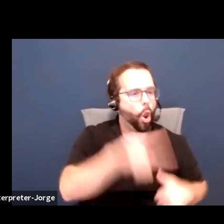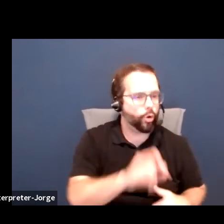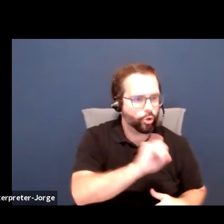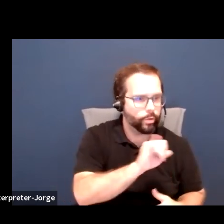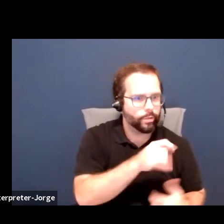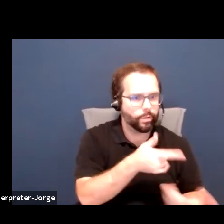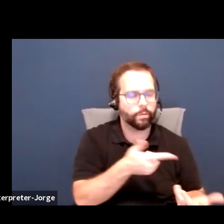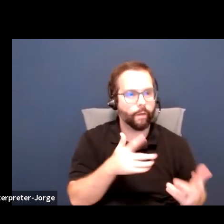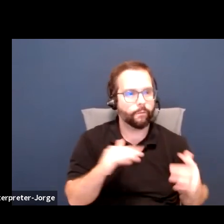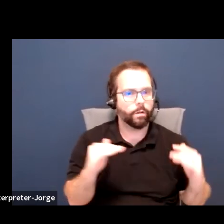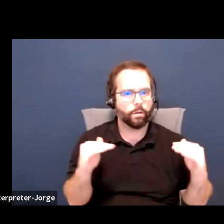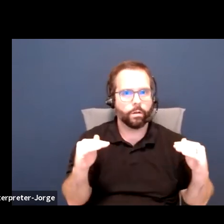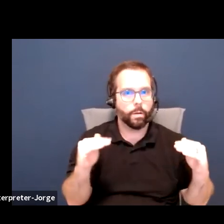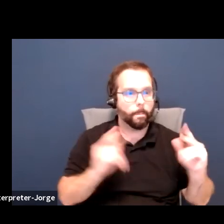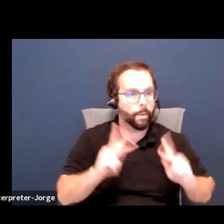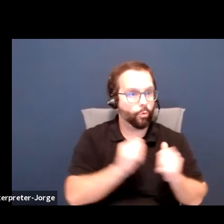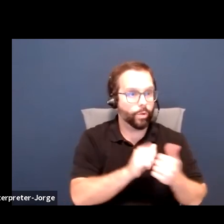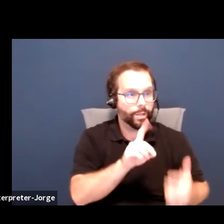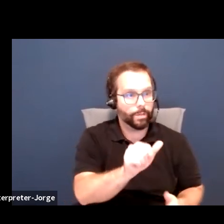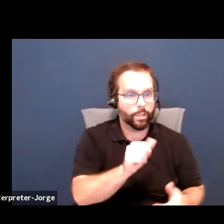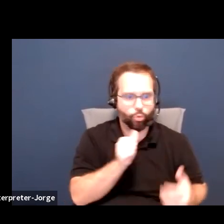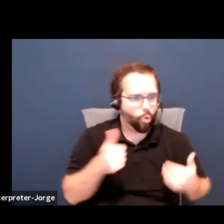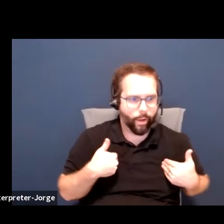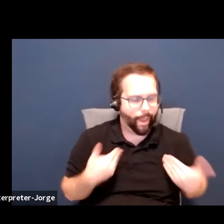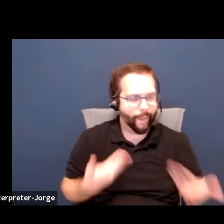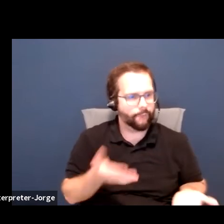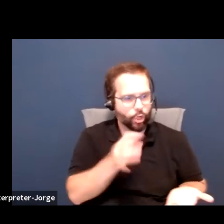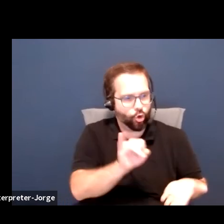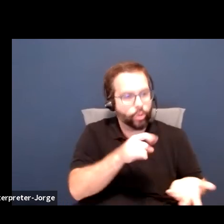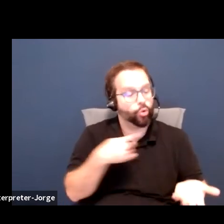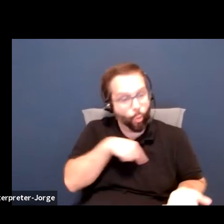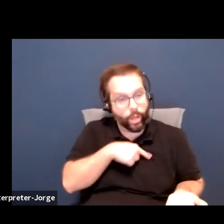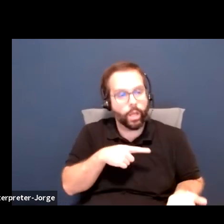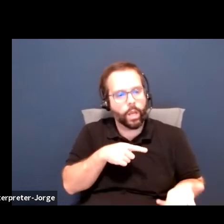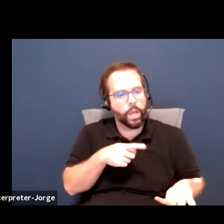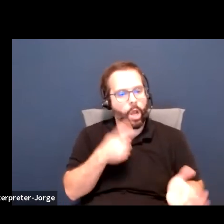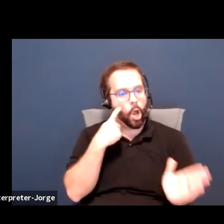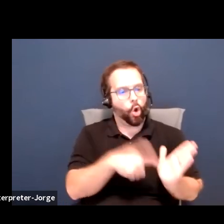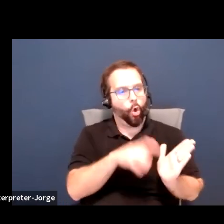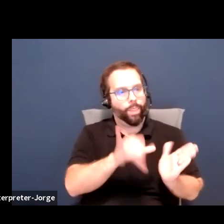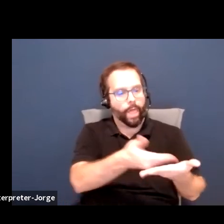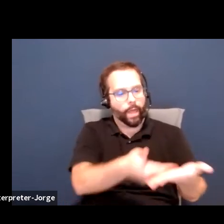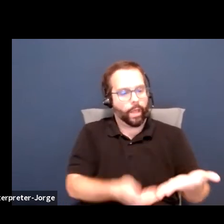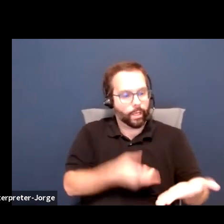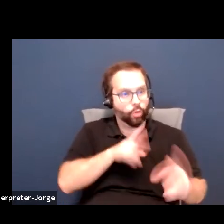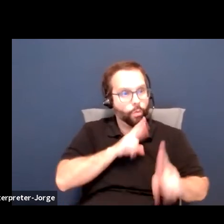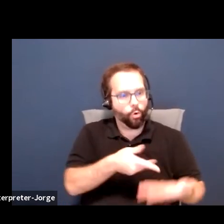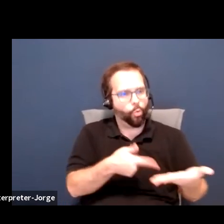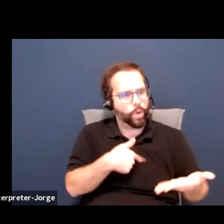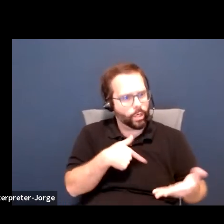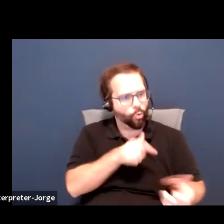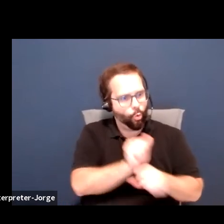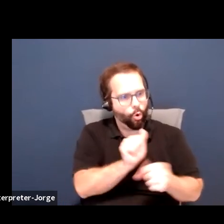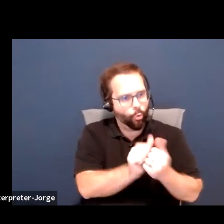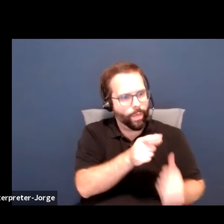disabilities, did not have insurance, and we were able to work with them to get on Medicaid, whatever we could do. So that